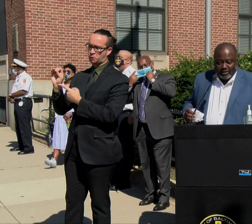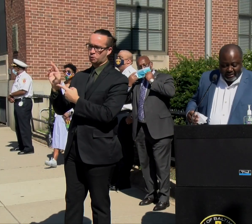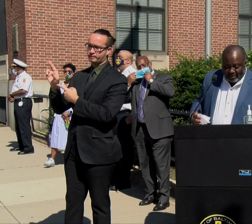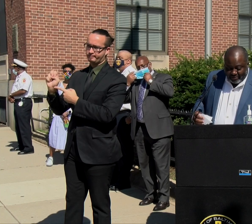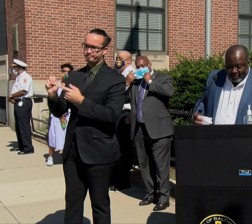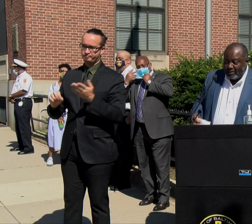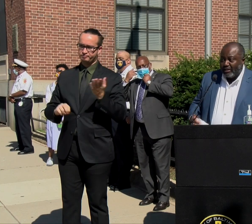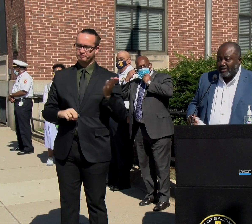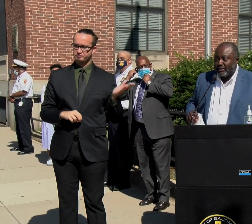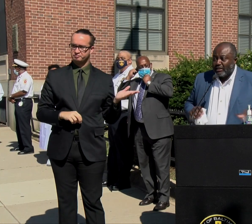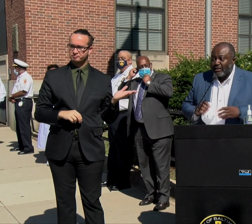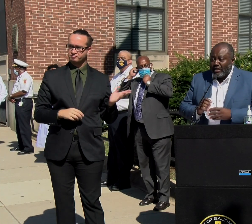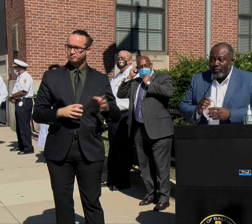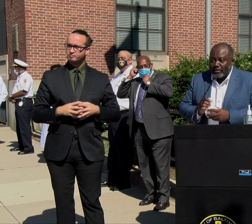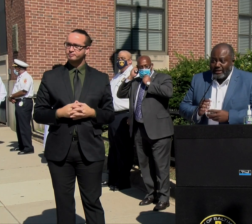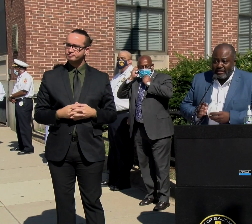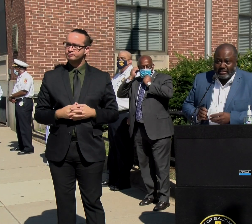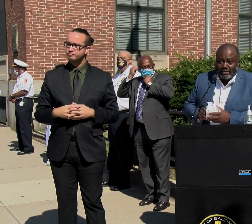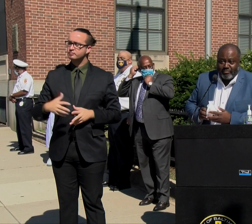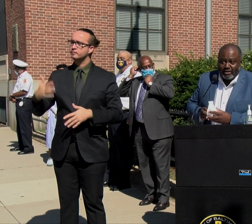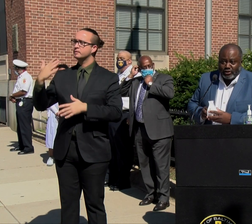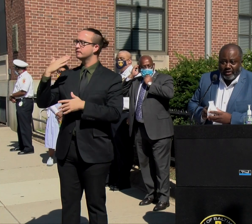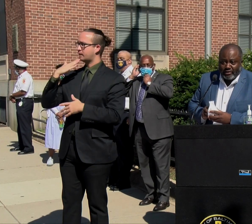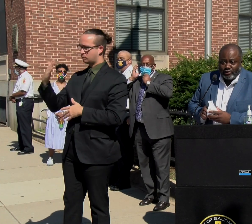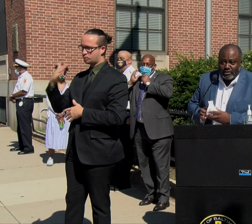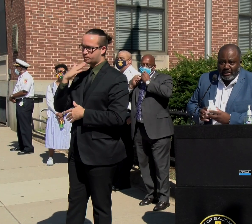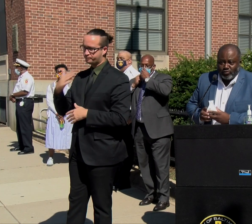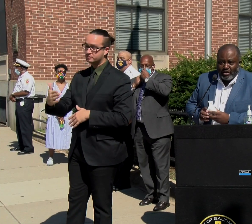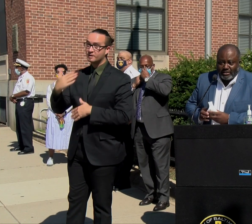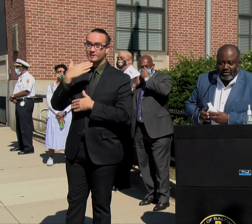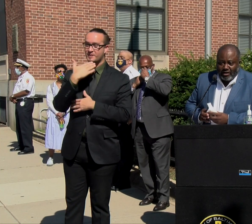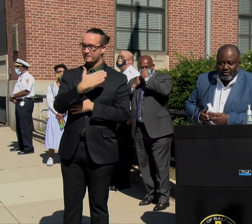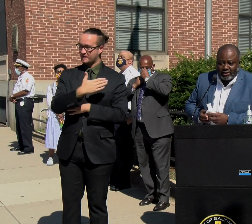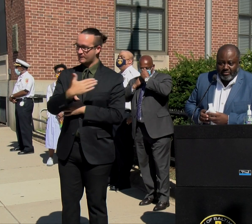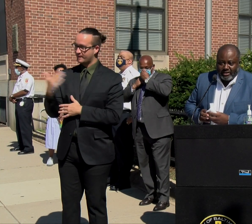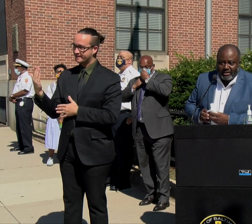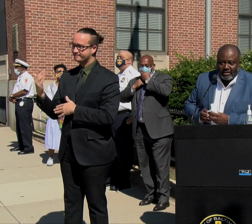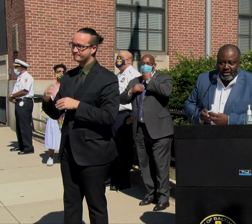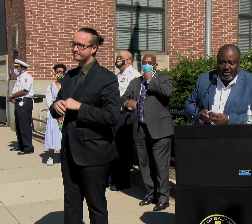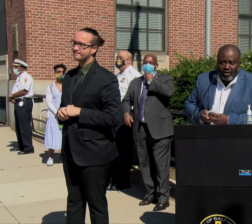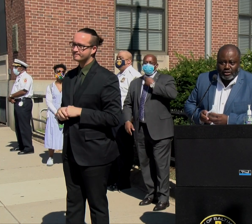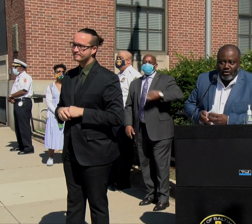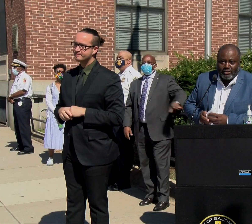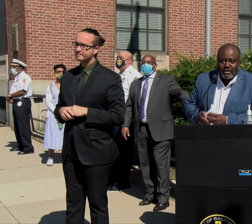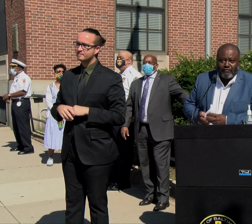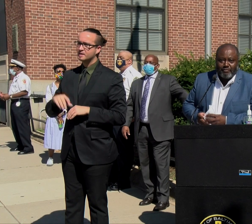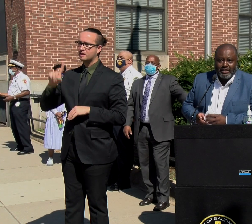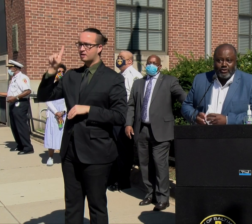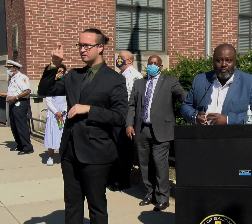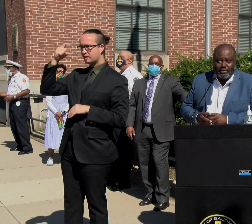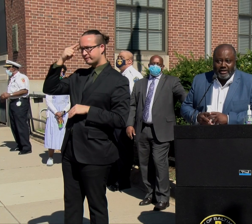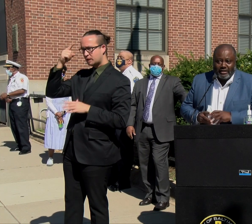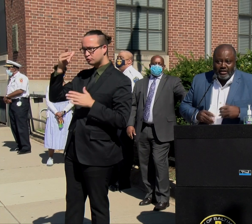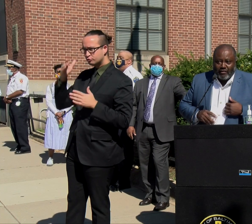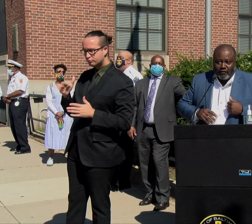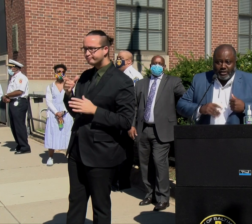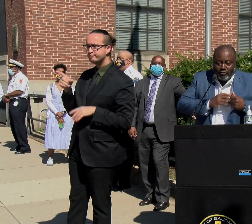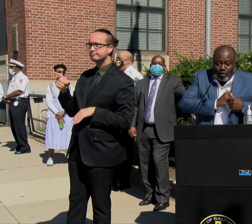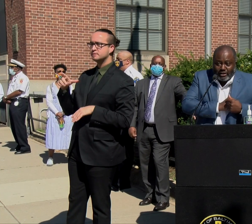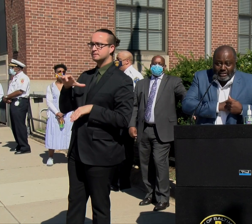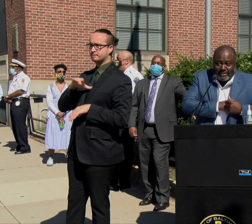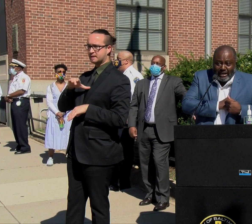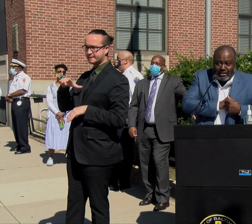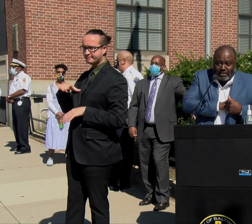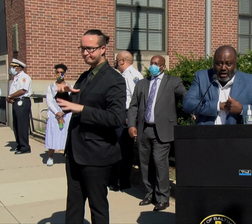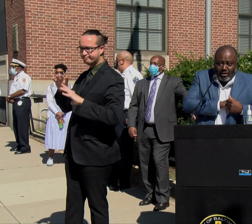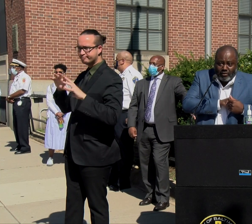Good morning. Thank you, Mayor Young. I want to thank the senior administrators as well as our governance committee and also our team from BCRP for them